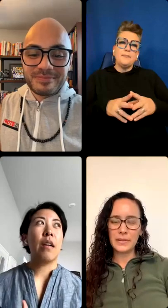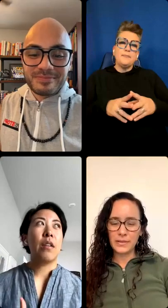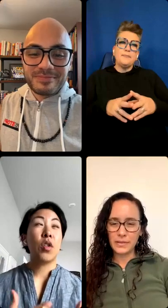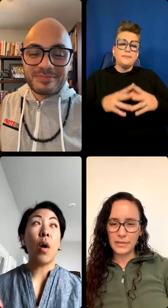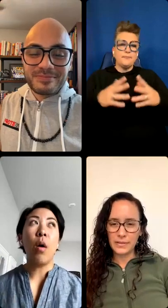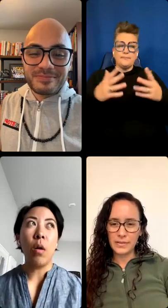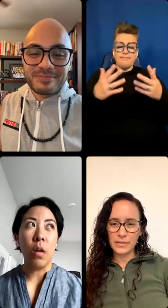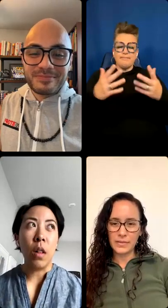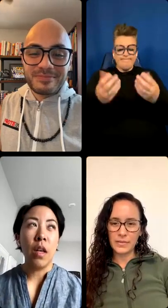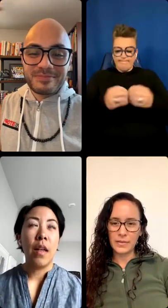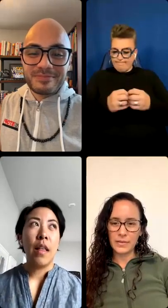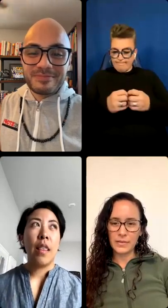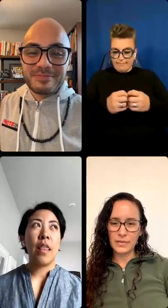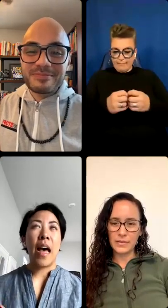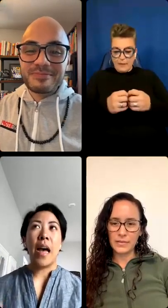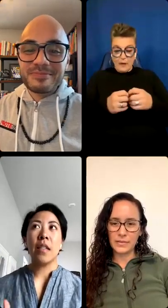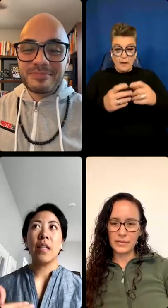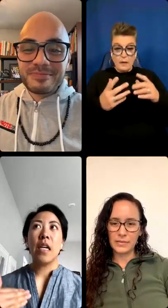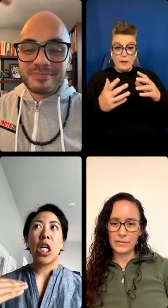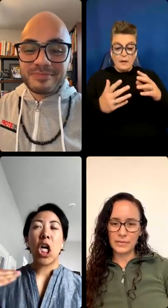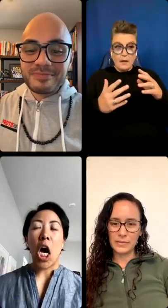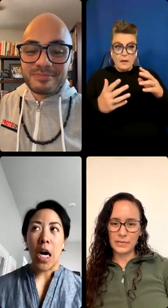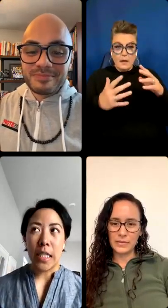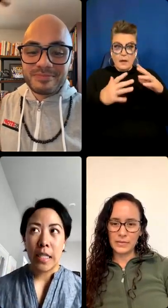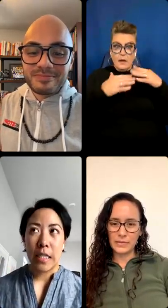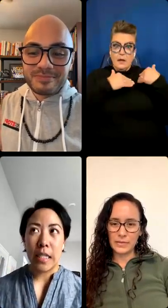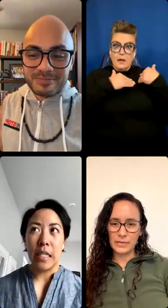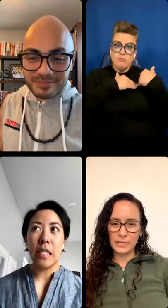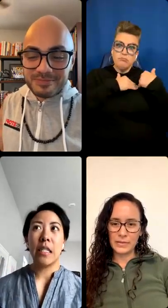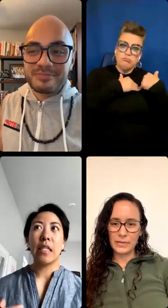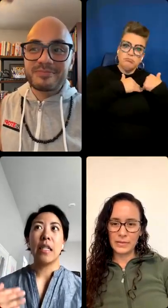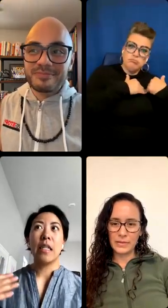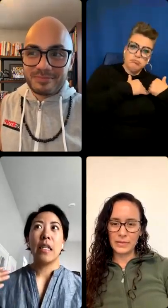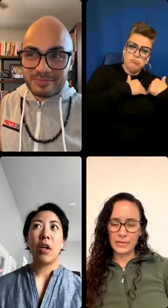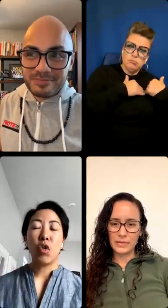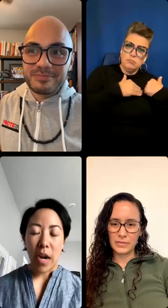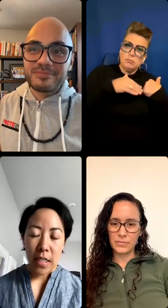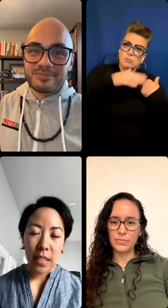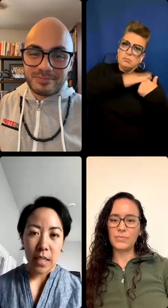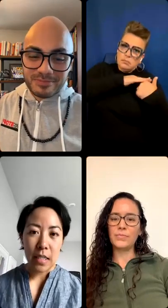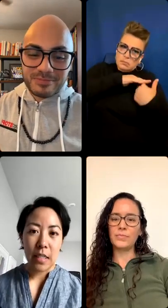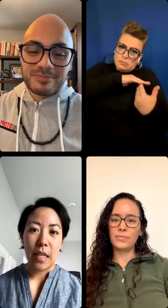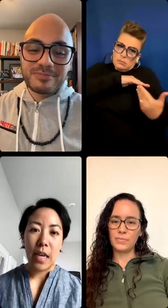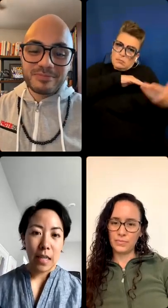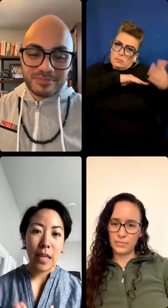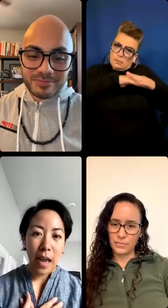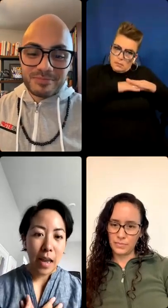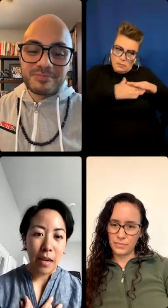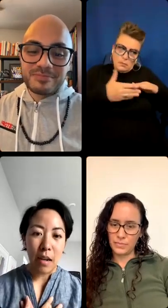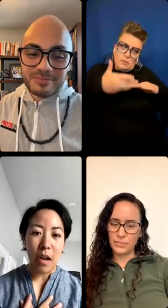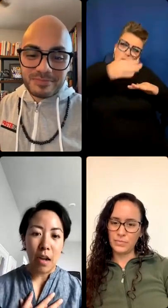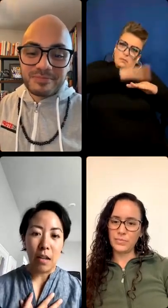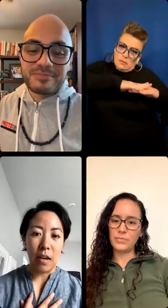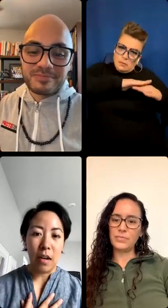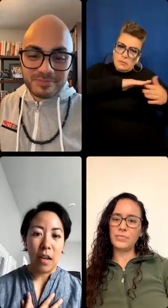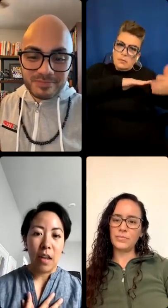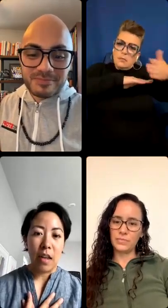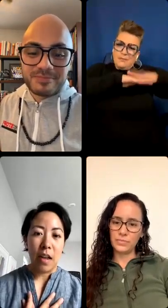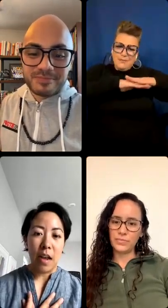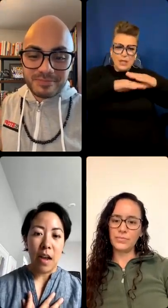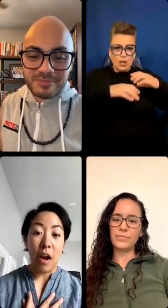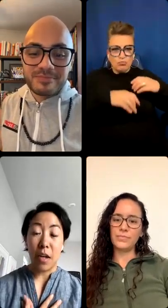compounding toll that constant crisis has had